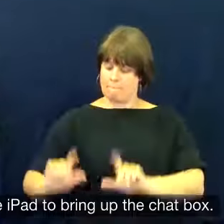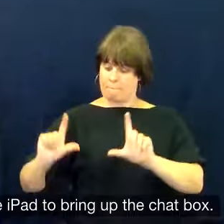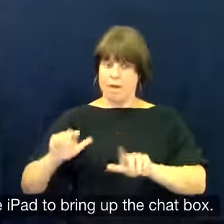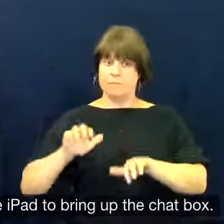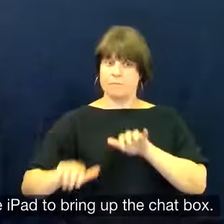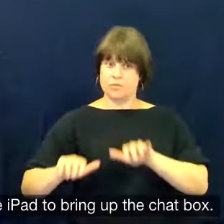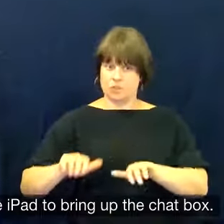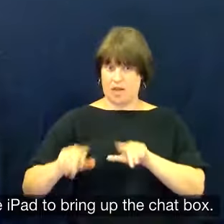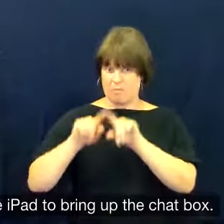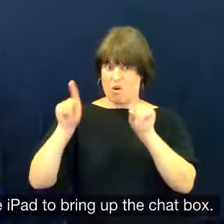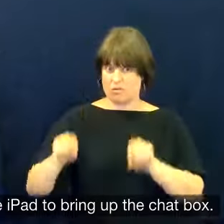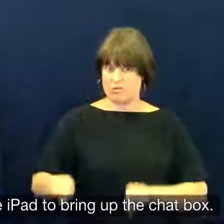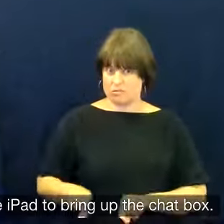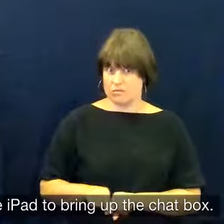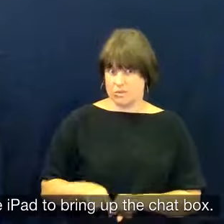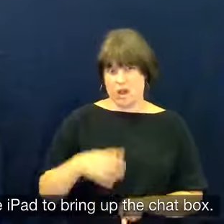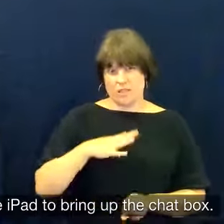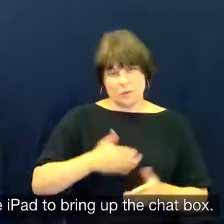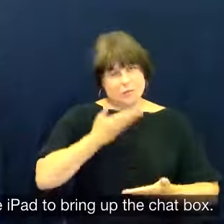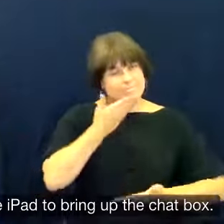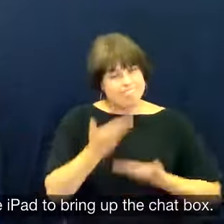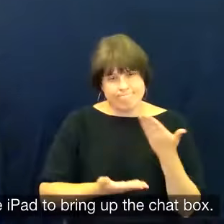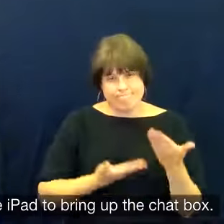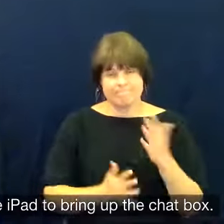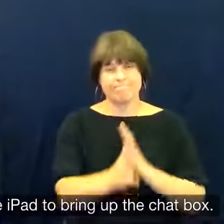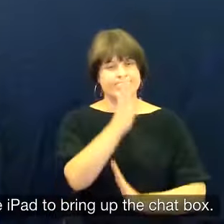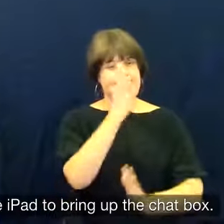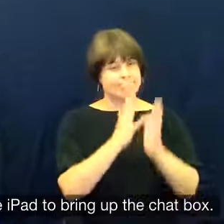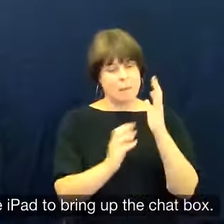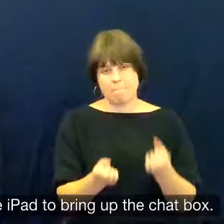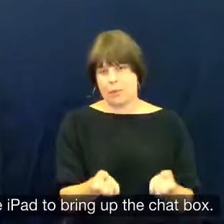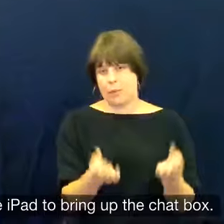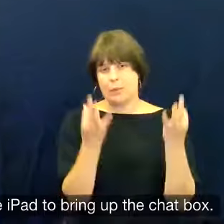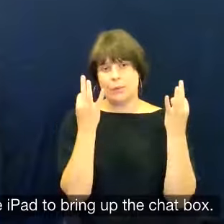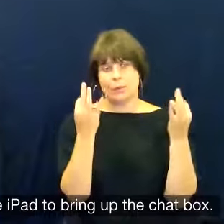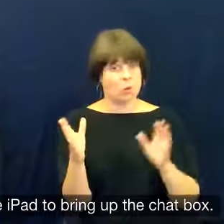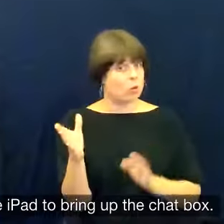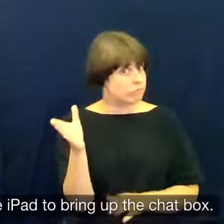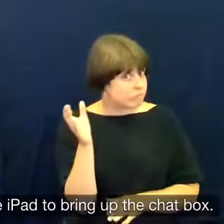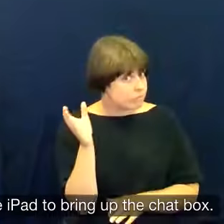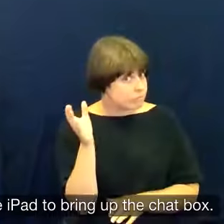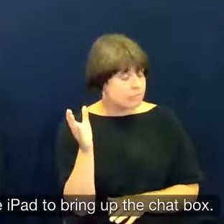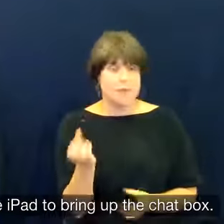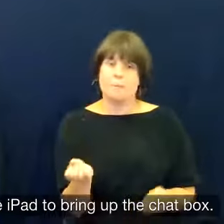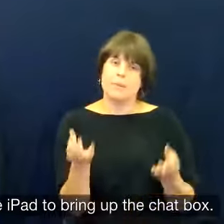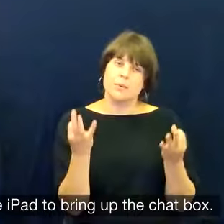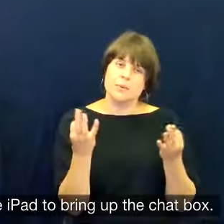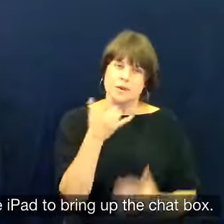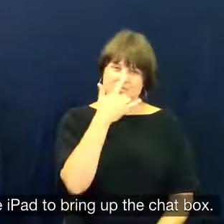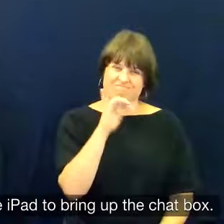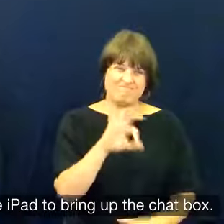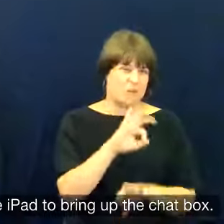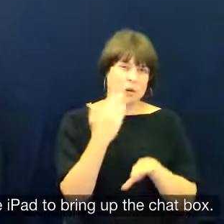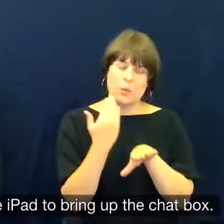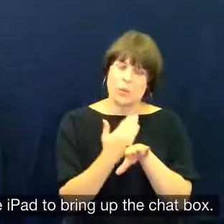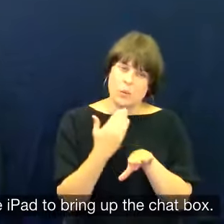So I just wanted to explain we're not having any signing or audio today because it's not working